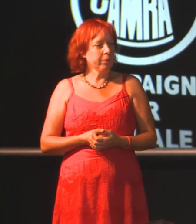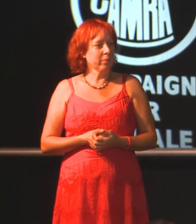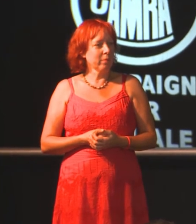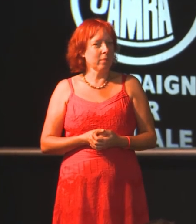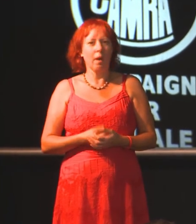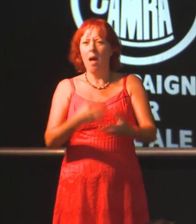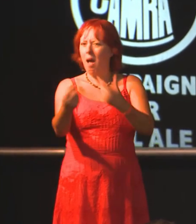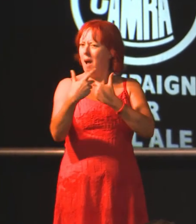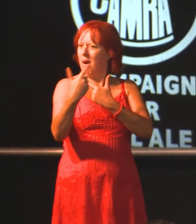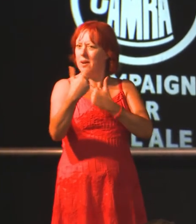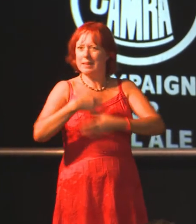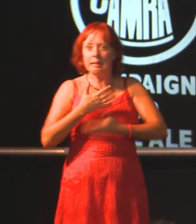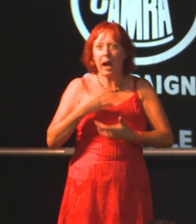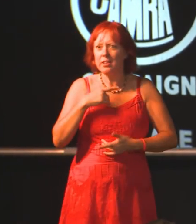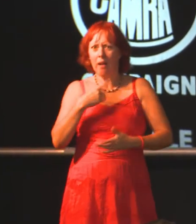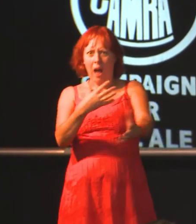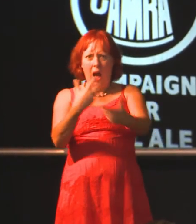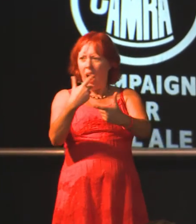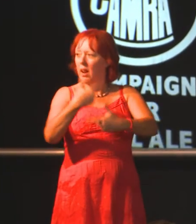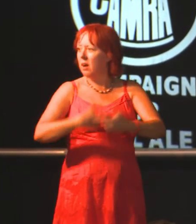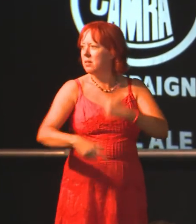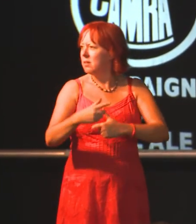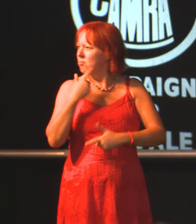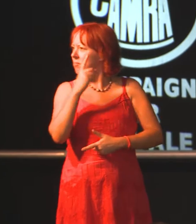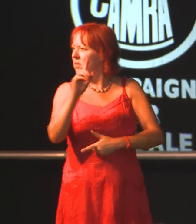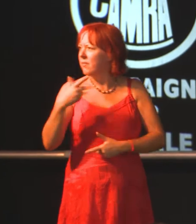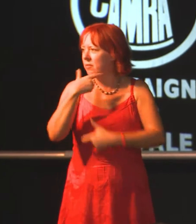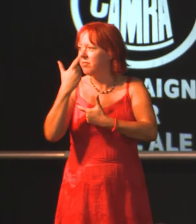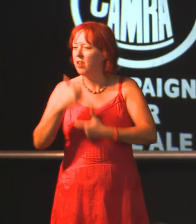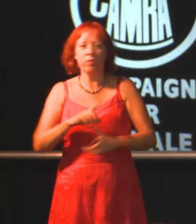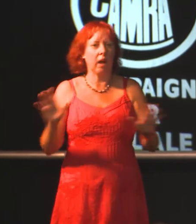I've got a heckler, that's exciting. I've never had one of those before. I'll start doing a few gags.